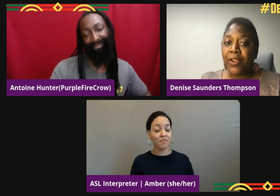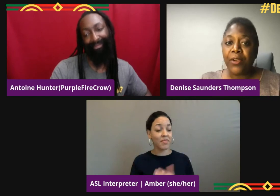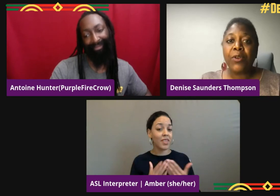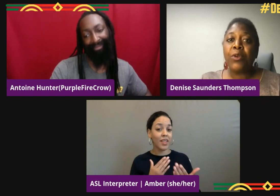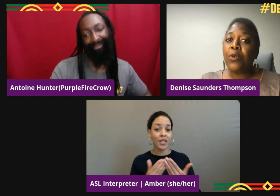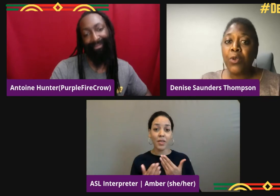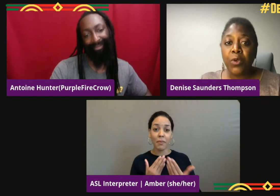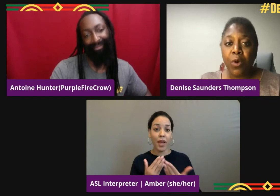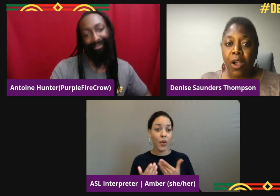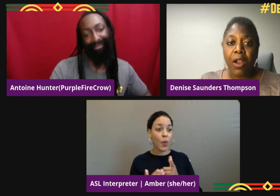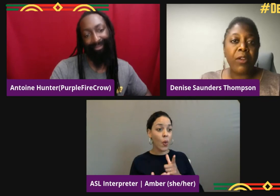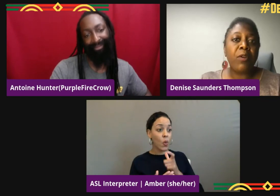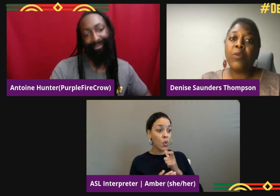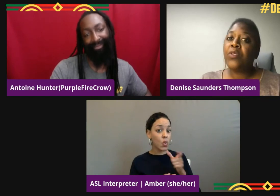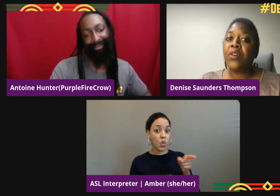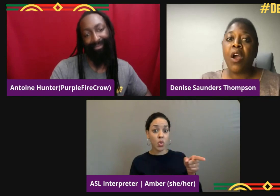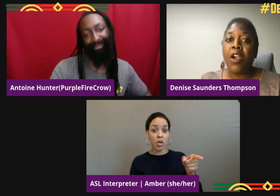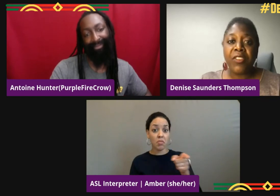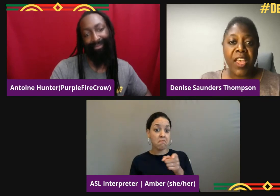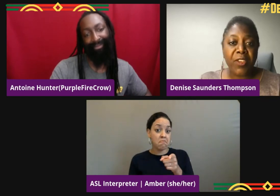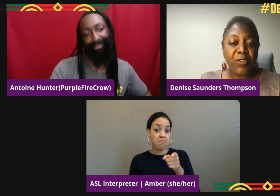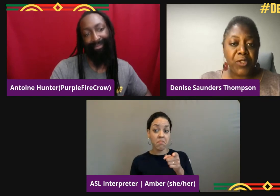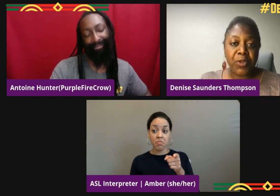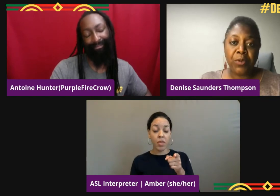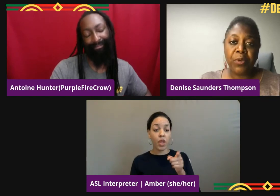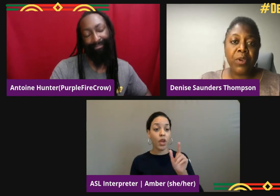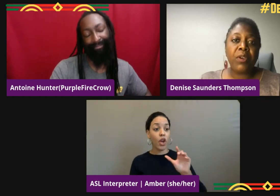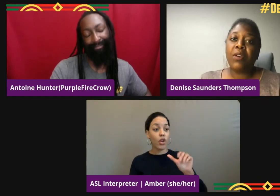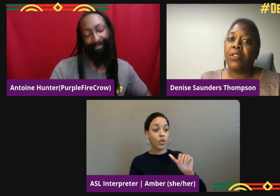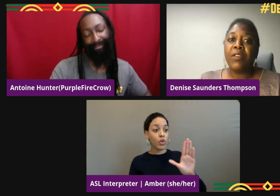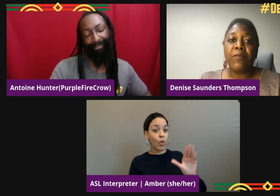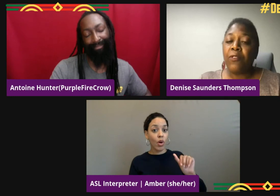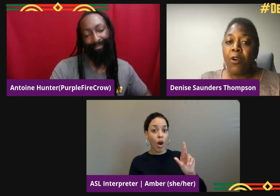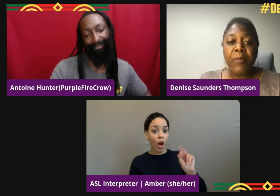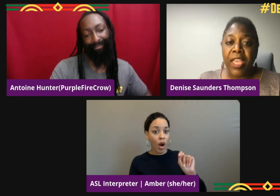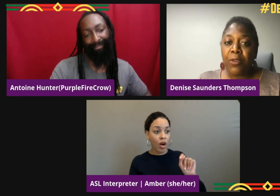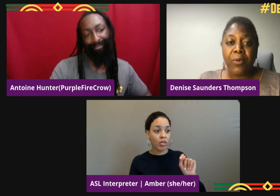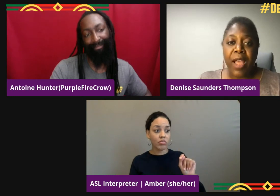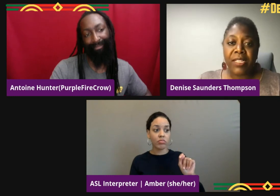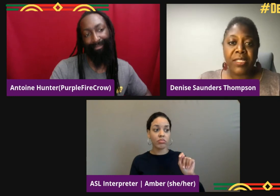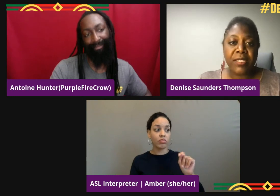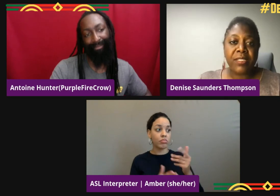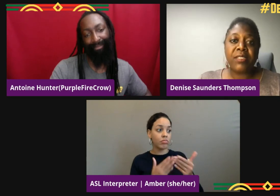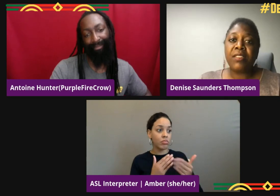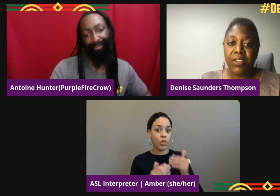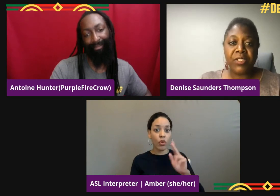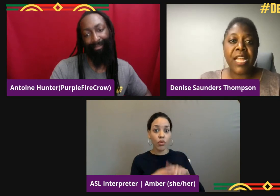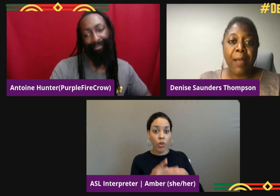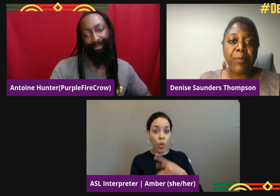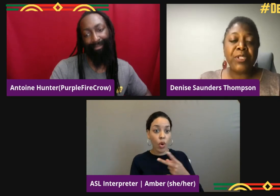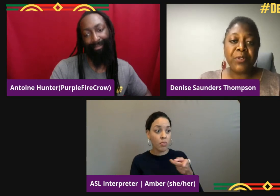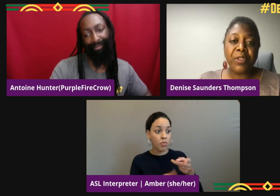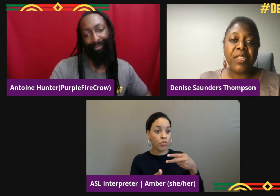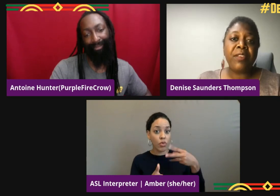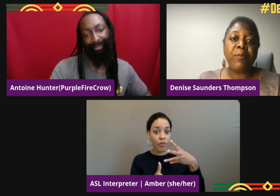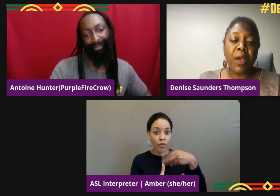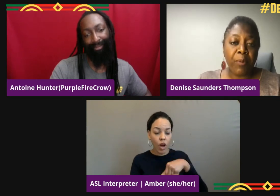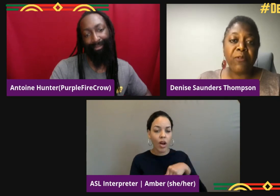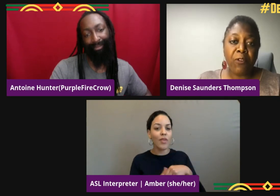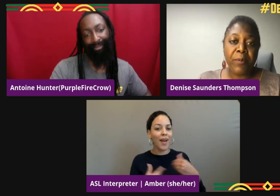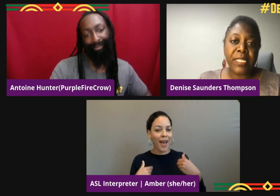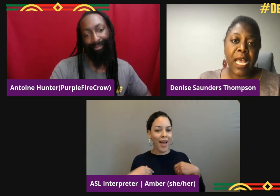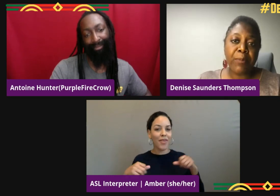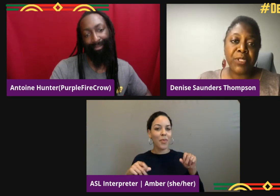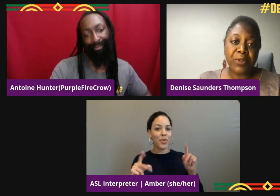doesn't matter who you are, the art that you do, the form that you practice, there's an opportunity,